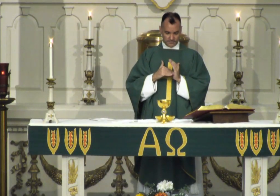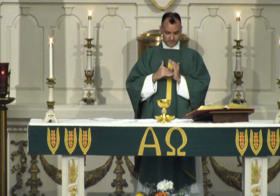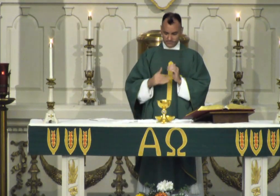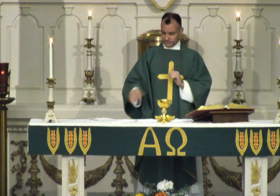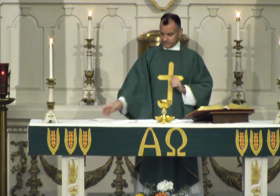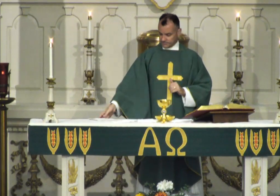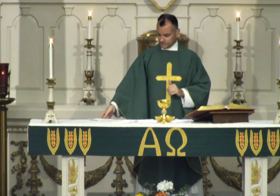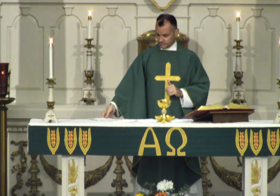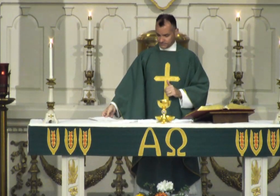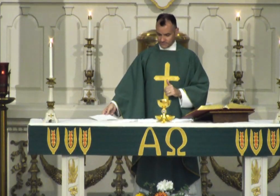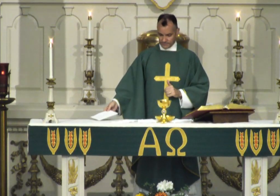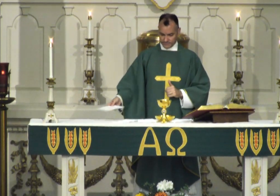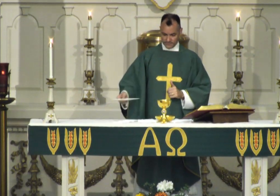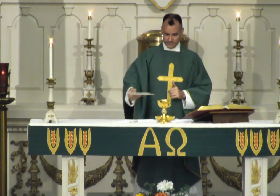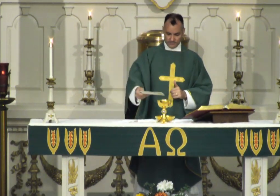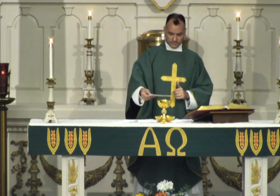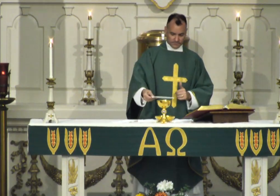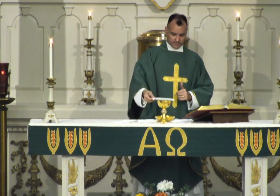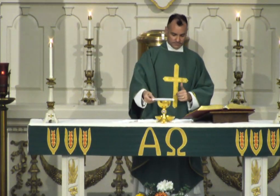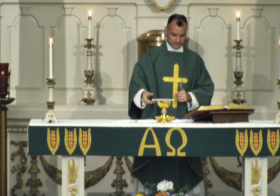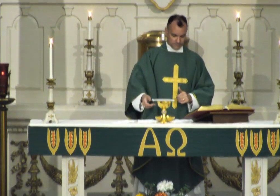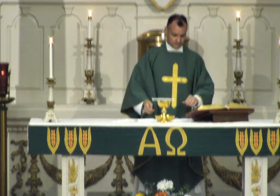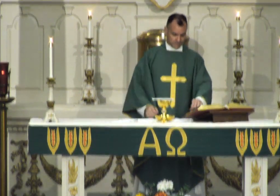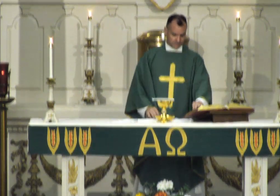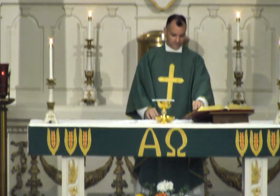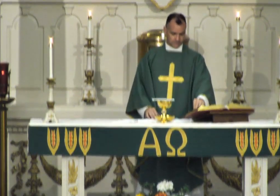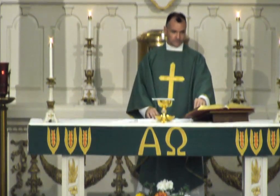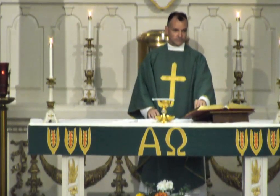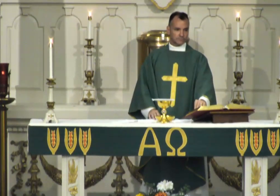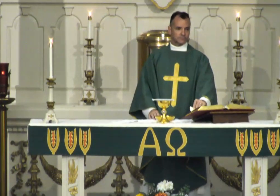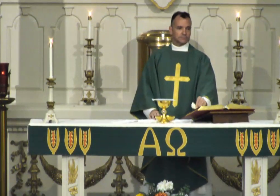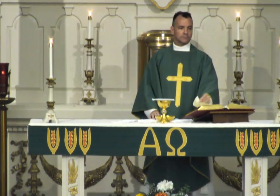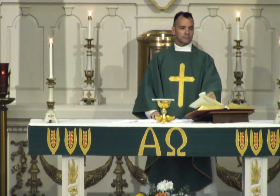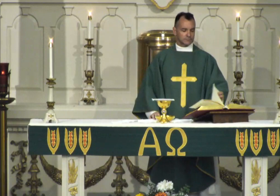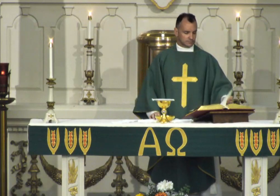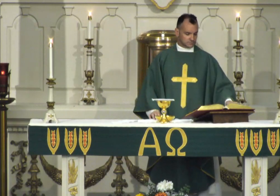resurrection until you come